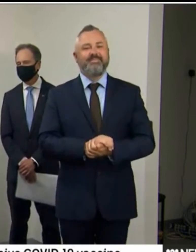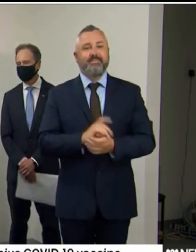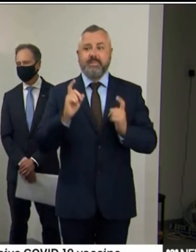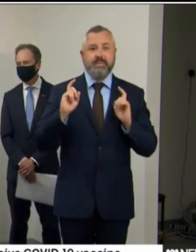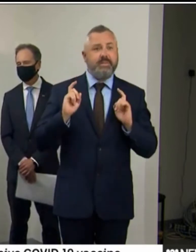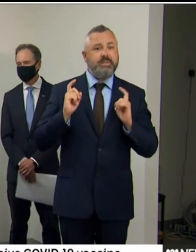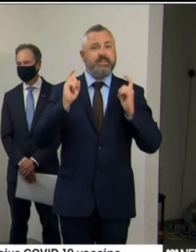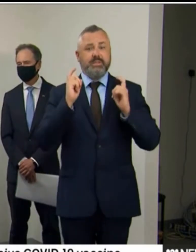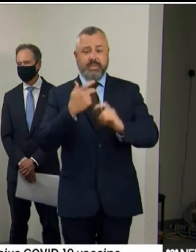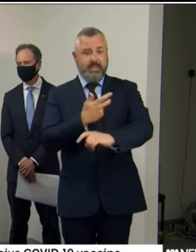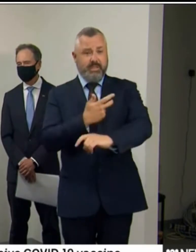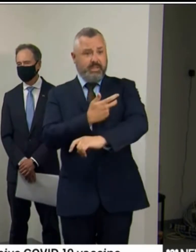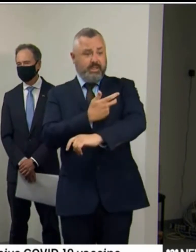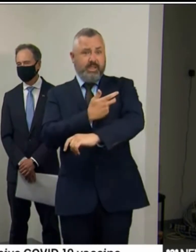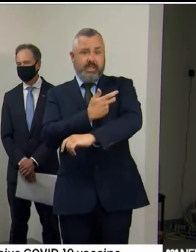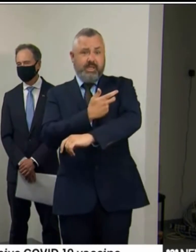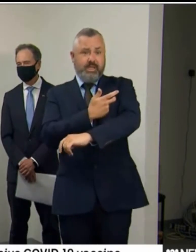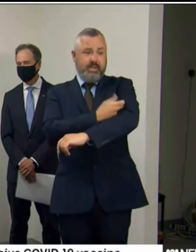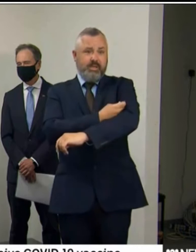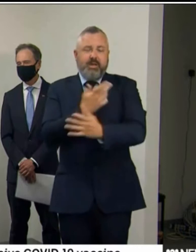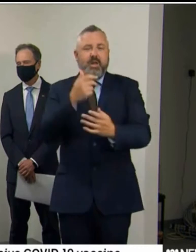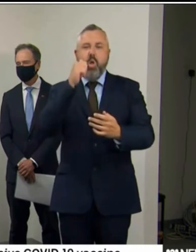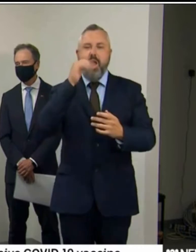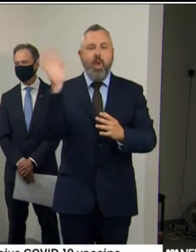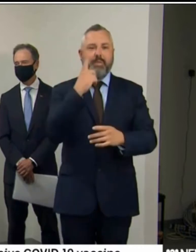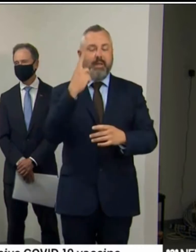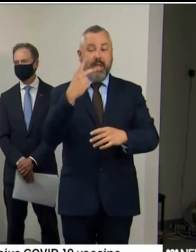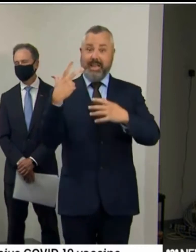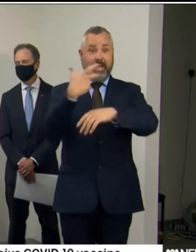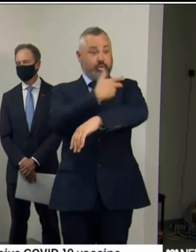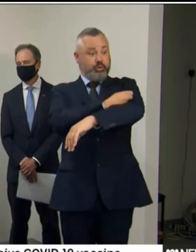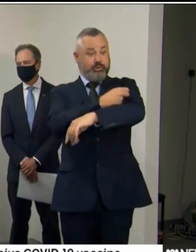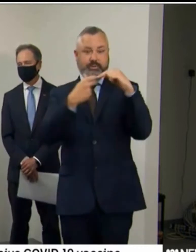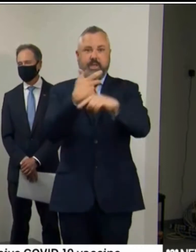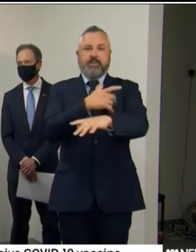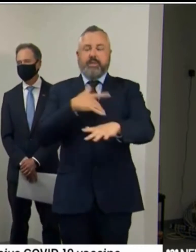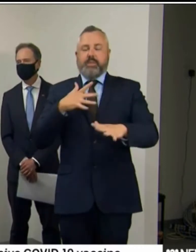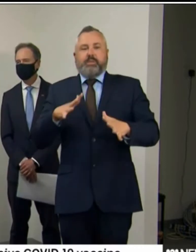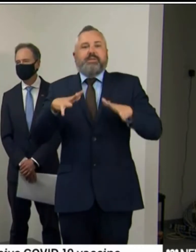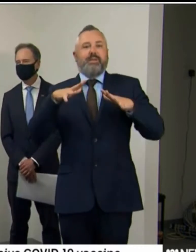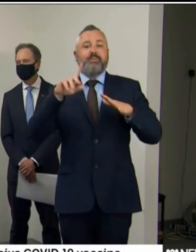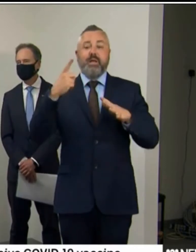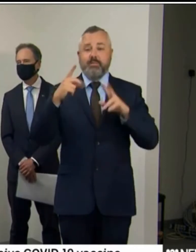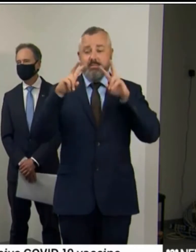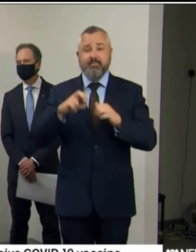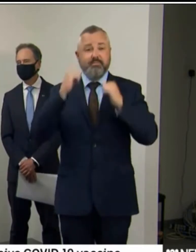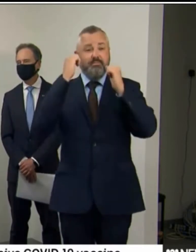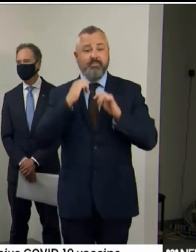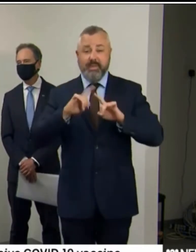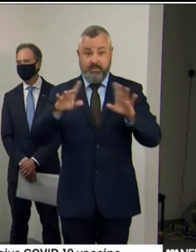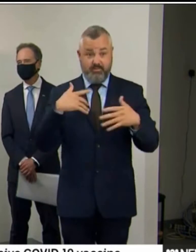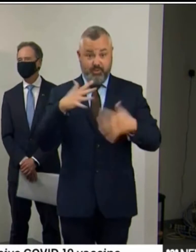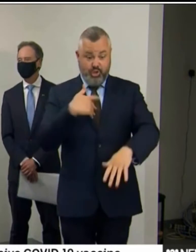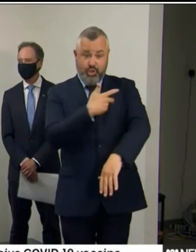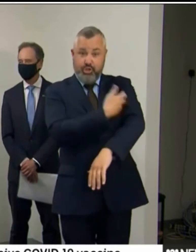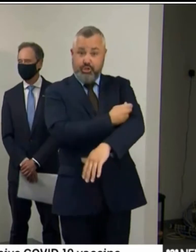needle in your arm is a human response, but the evidence is very clear, and I can tell you firsthand it did not hurt a